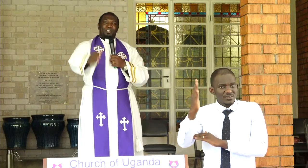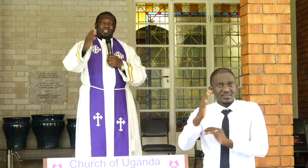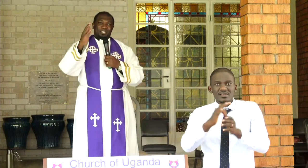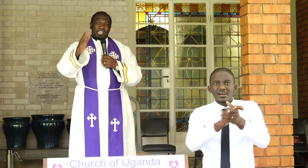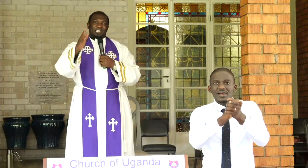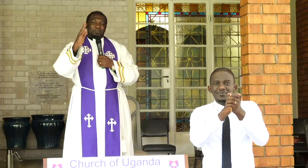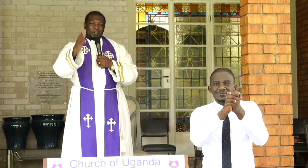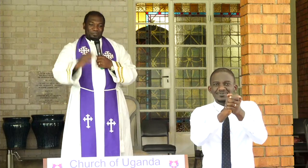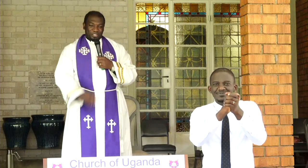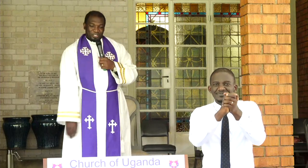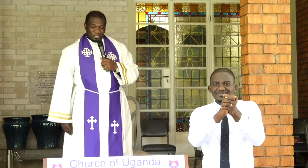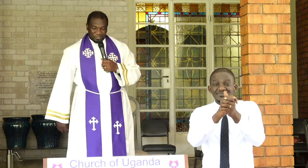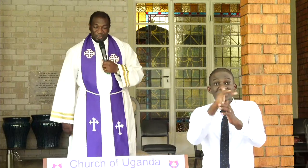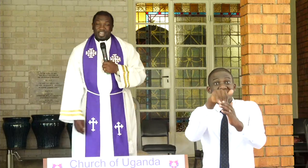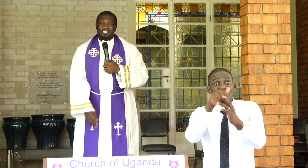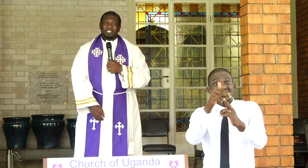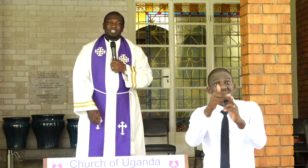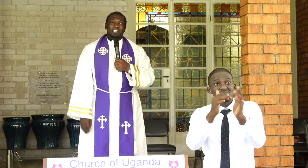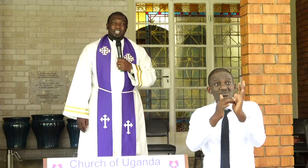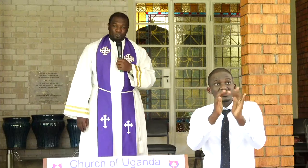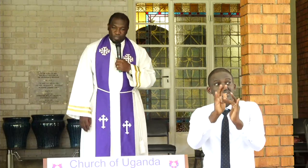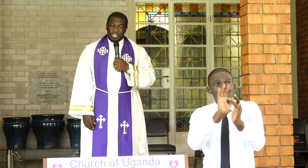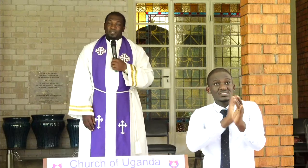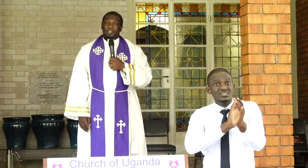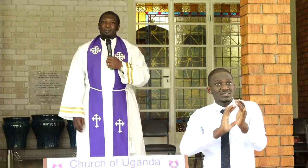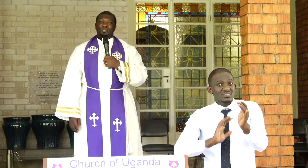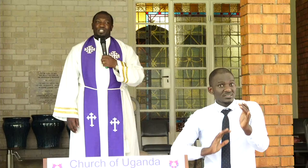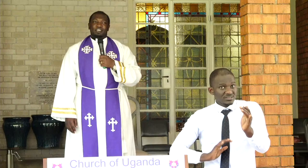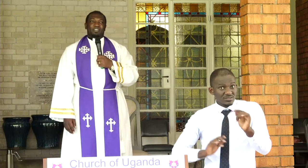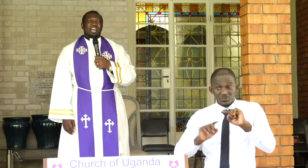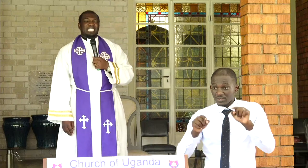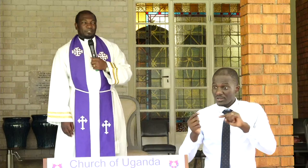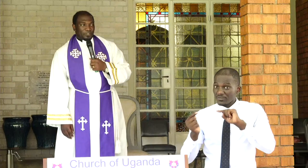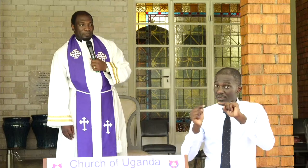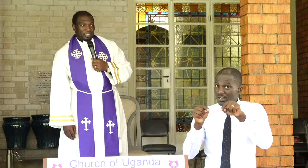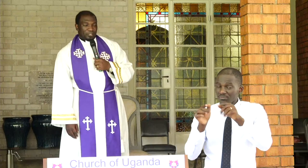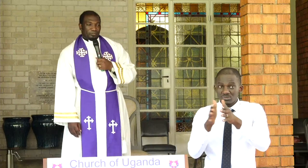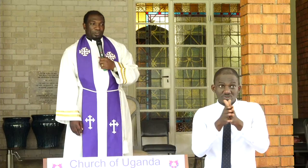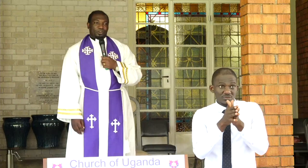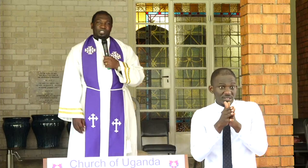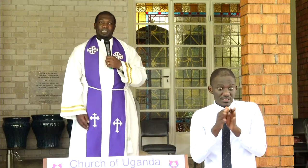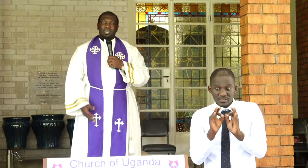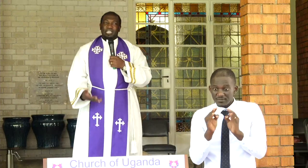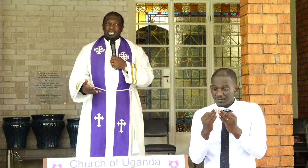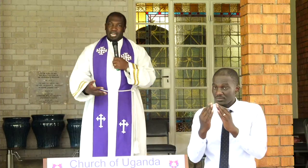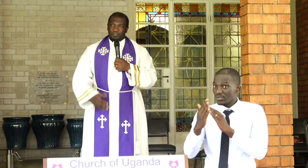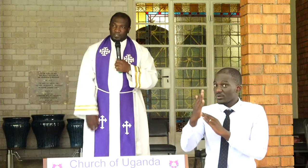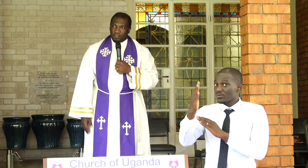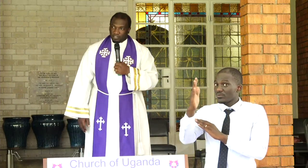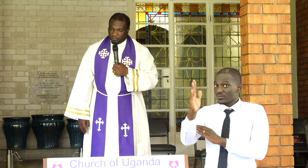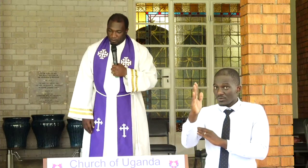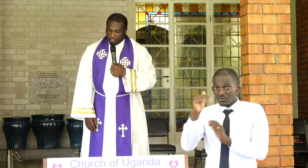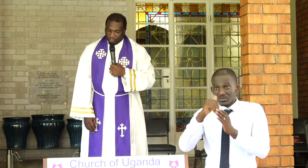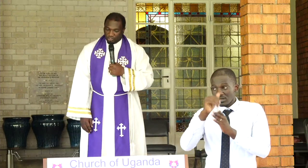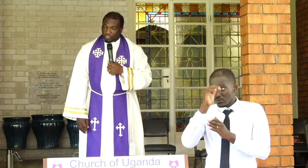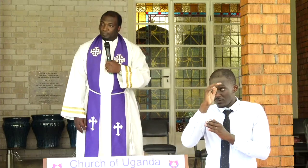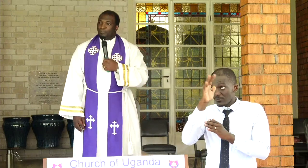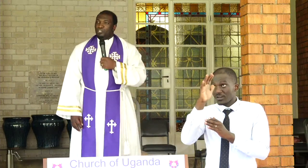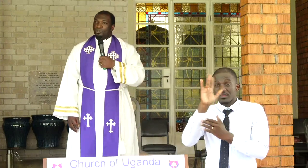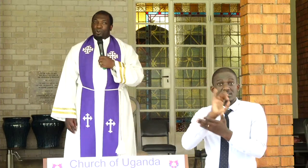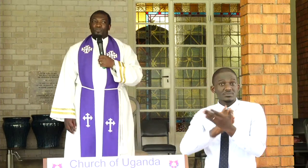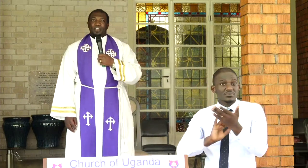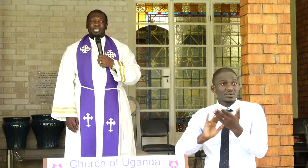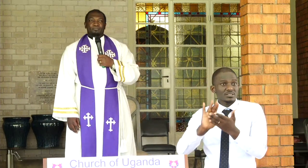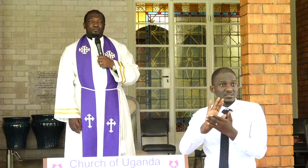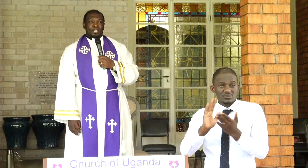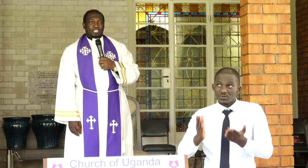you in the name of Jesus Christ. And we have come together as a family of God in our Father's presence